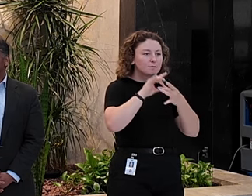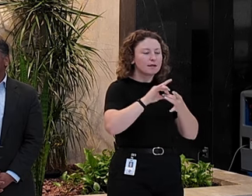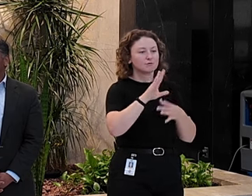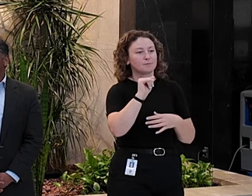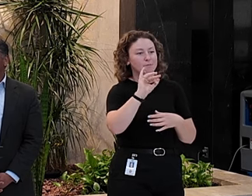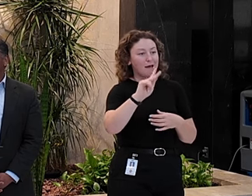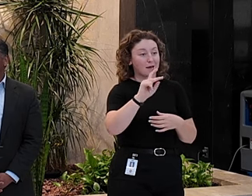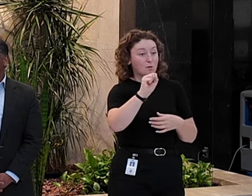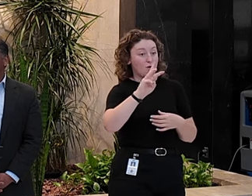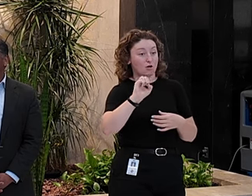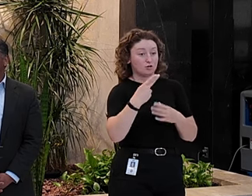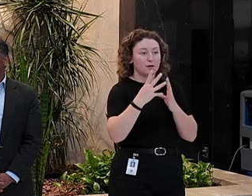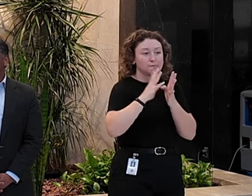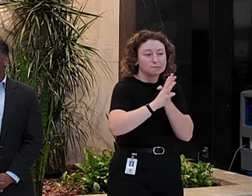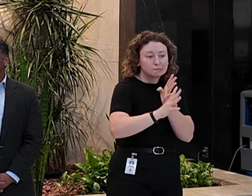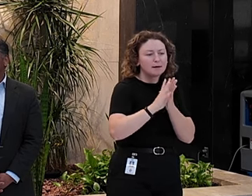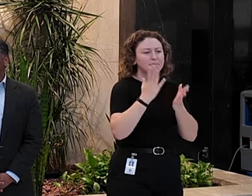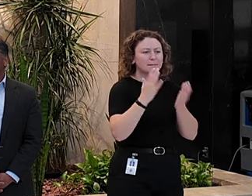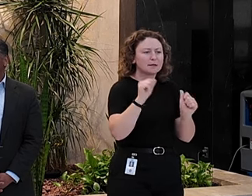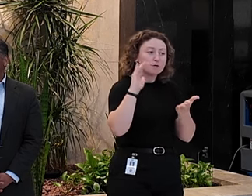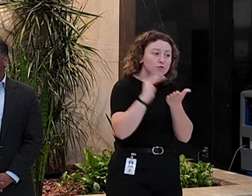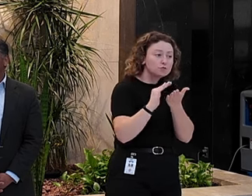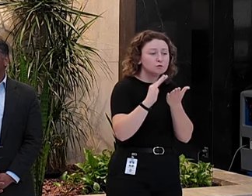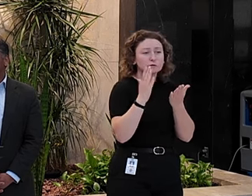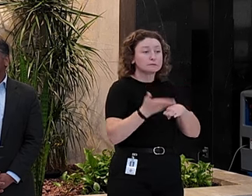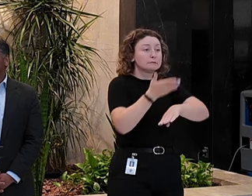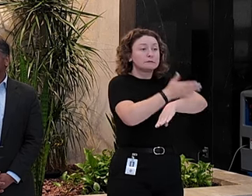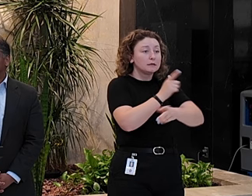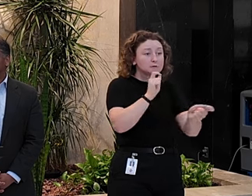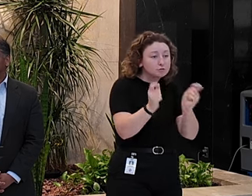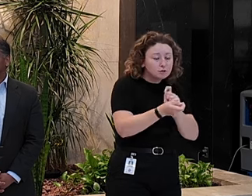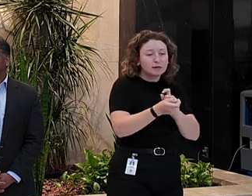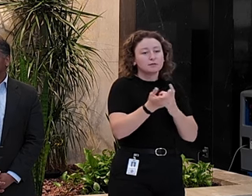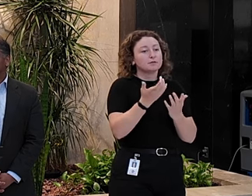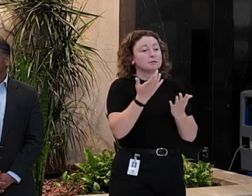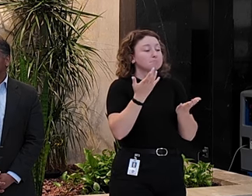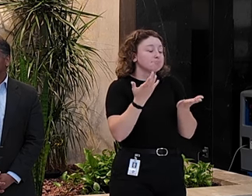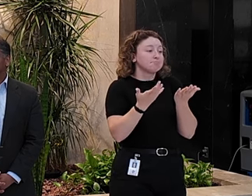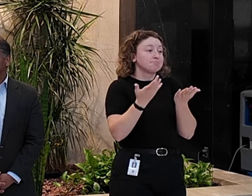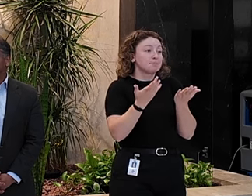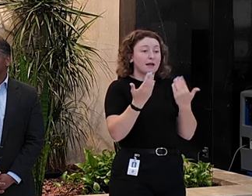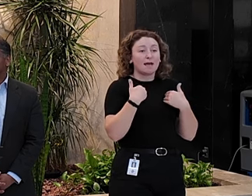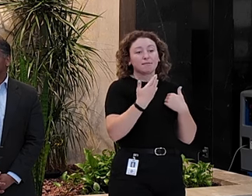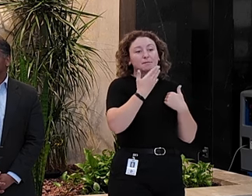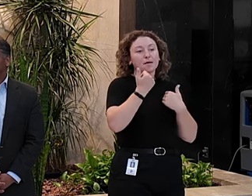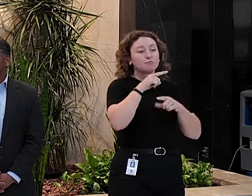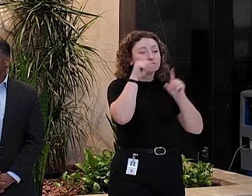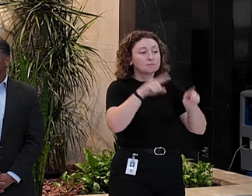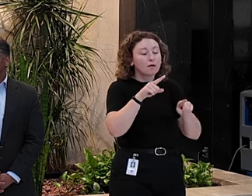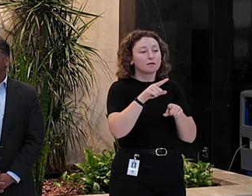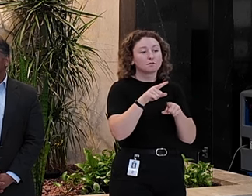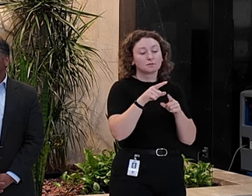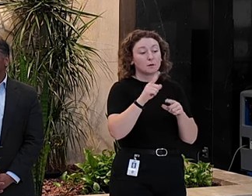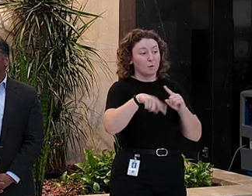filter, maybe those can be reduced, enhanced, changed in a way to further enhance or have a higher degree of response when you have to